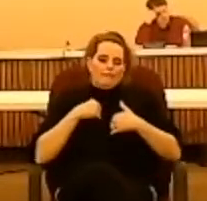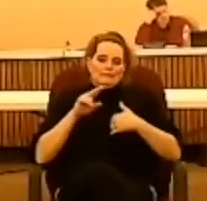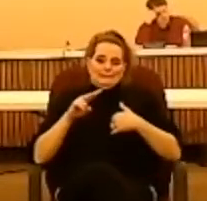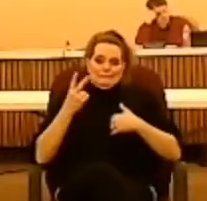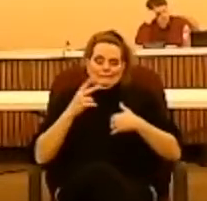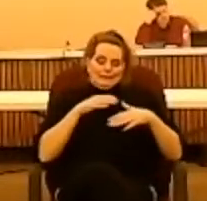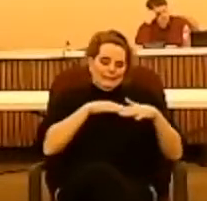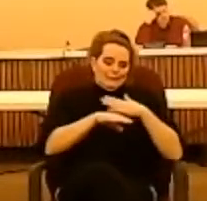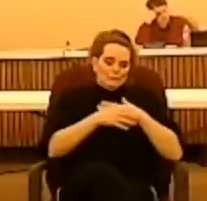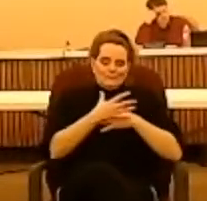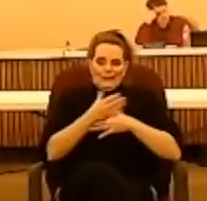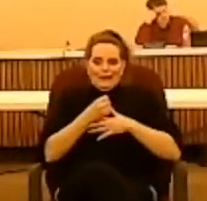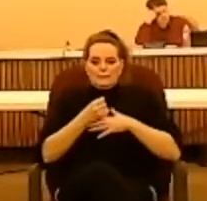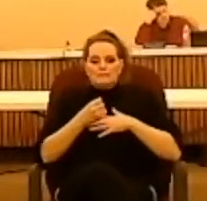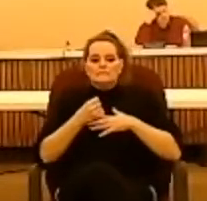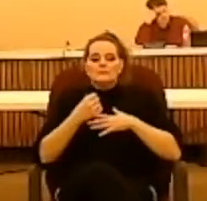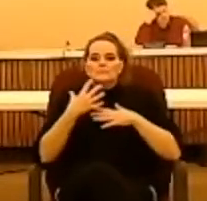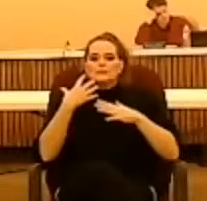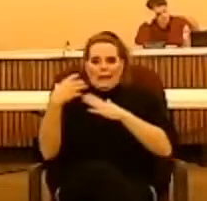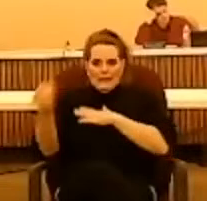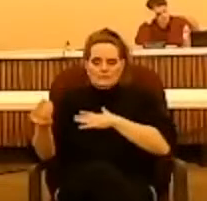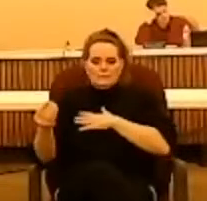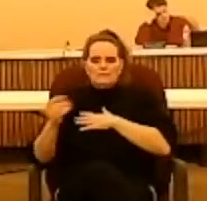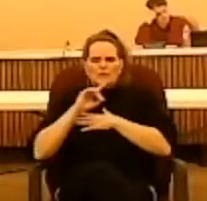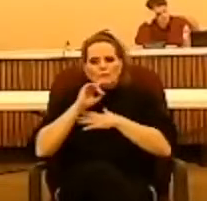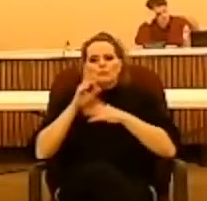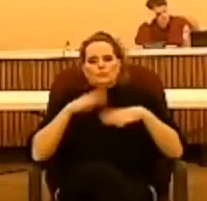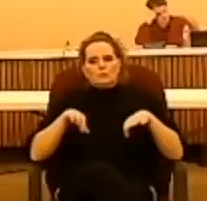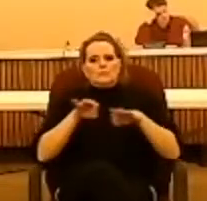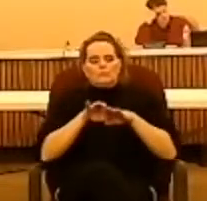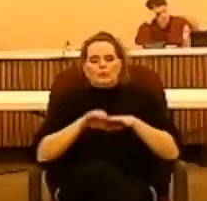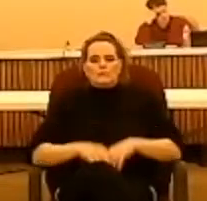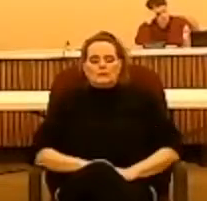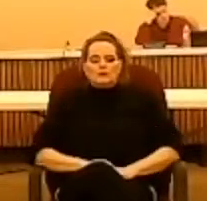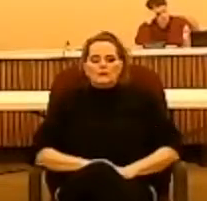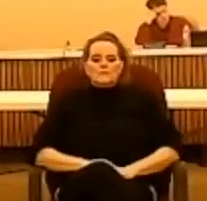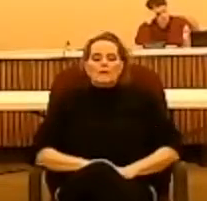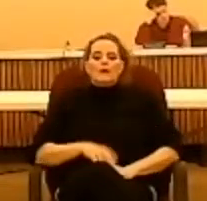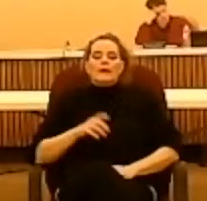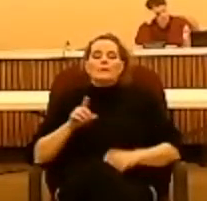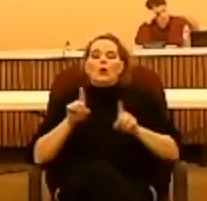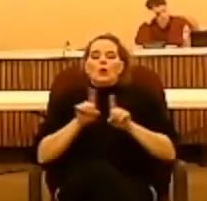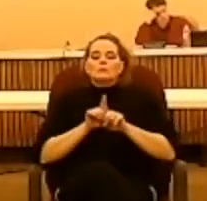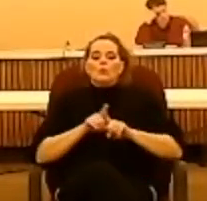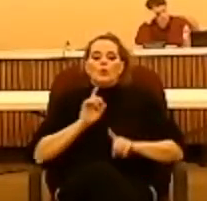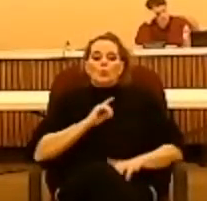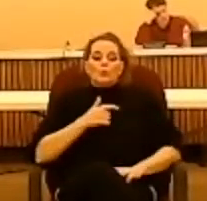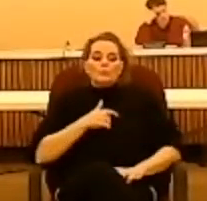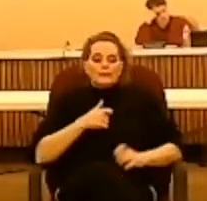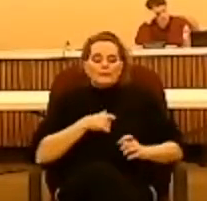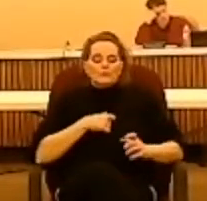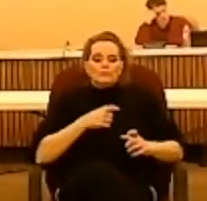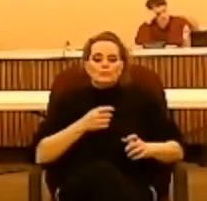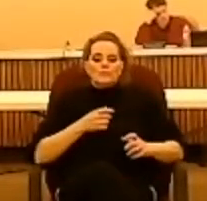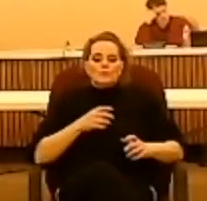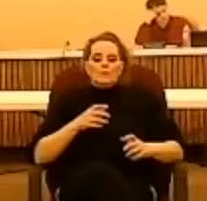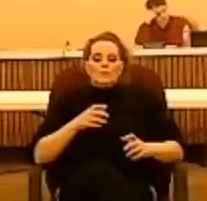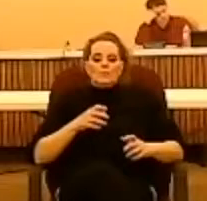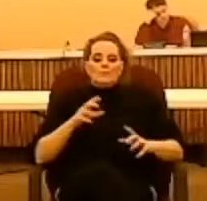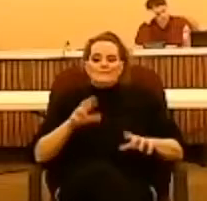a big deal. And the other thing this will do then is we'll be able to remove that